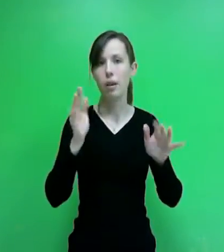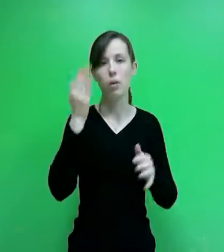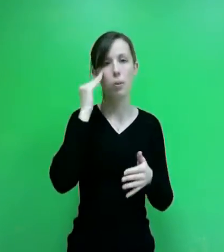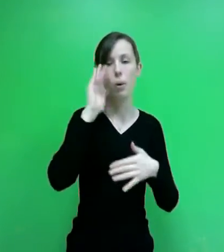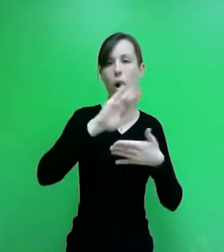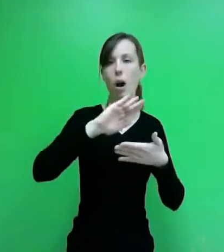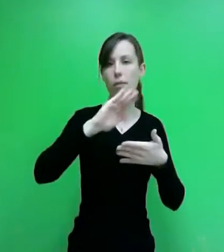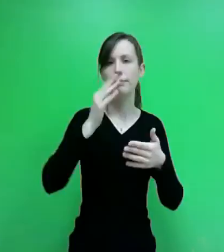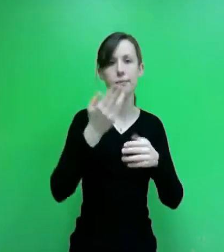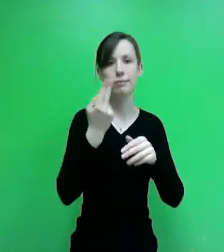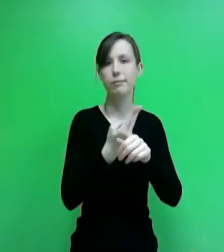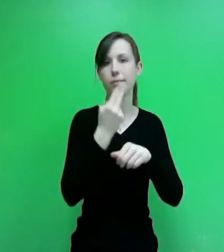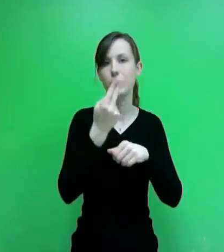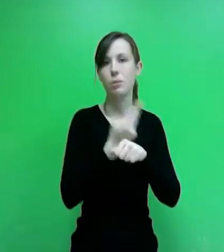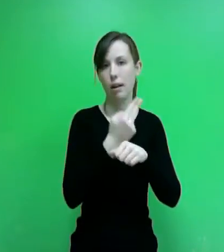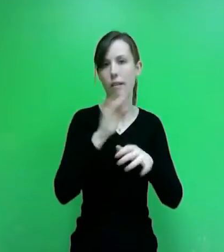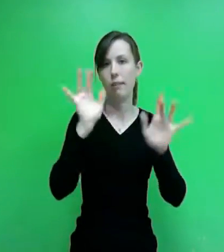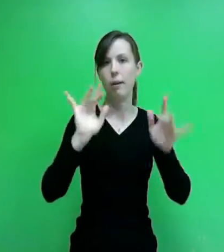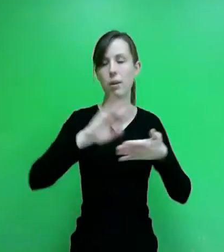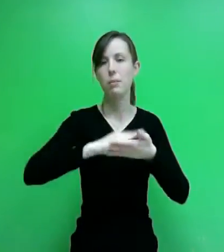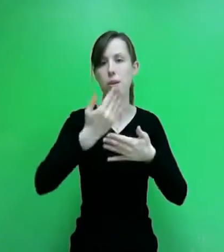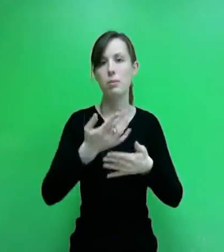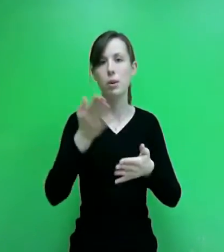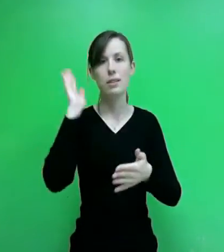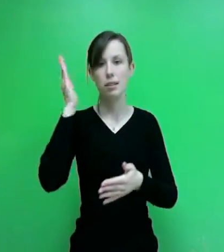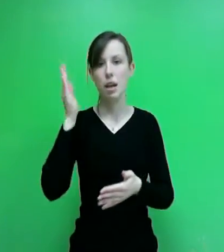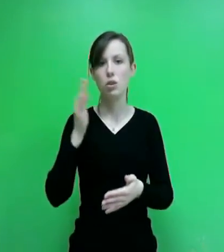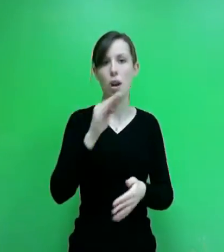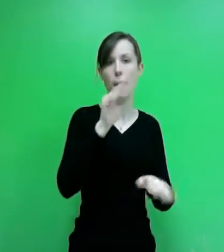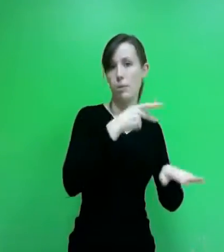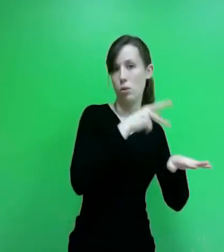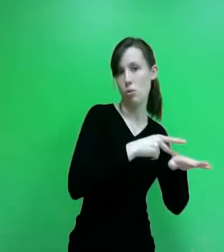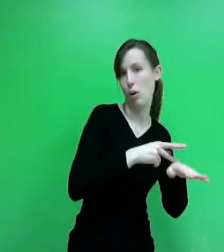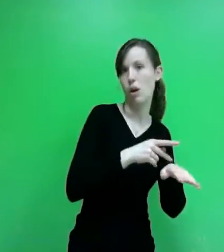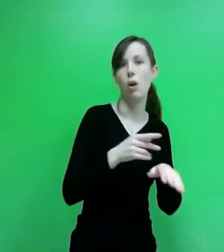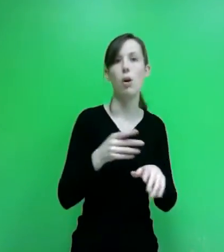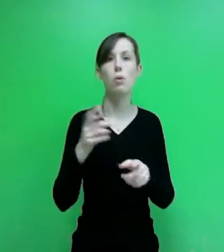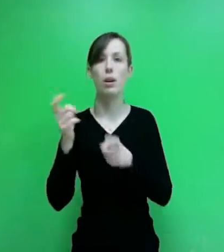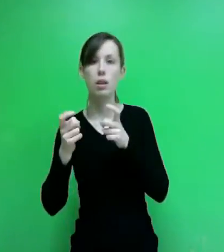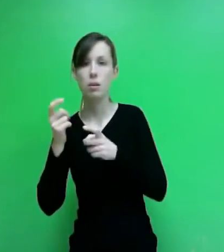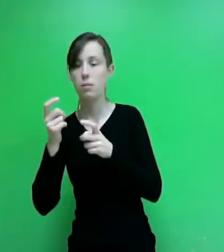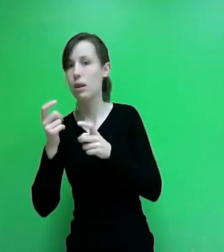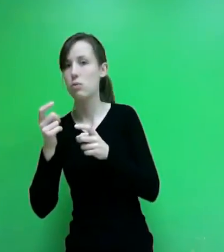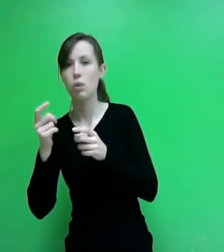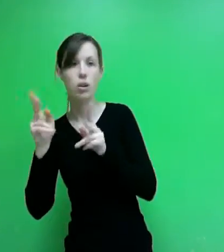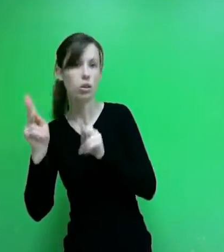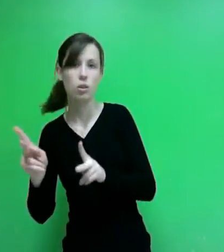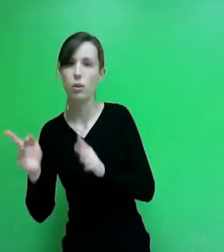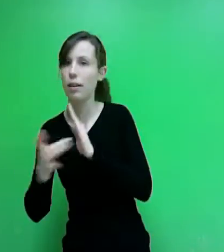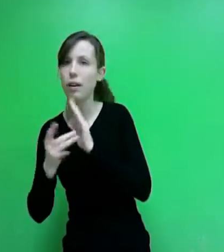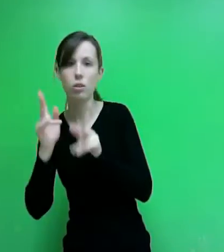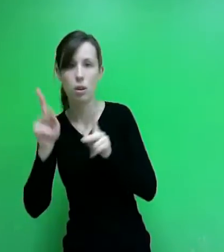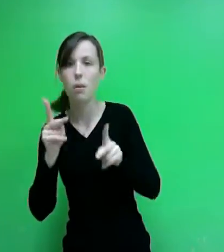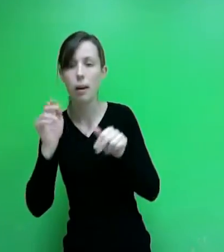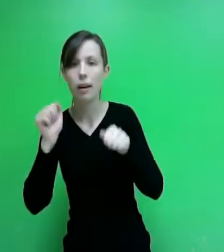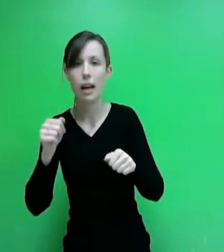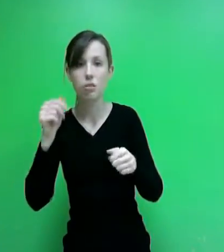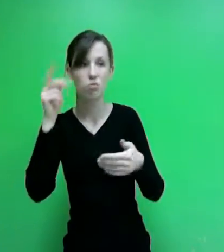presentation, Mr. Torak or one of the administrators or one of the technology people can check your computer, or my computer for that